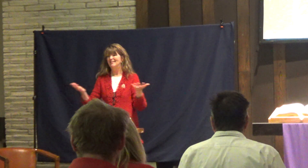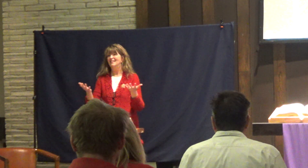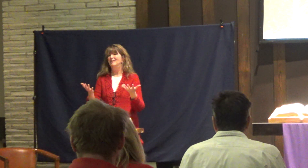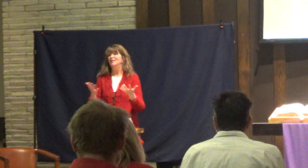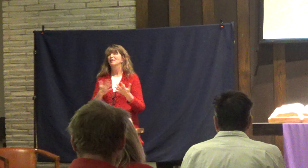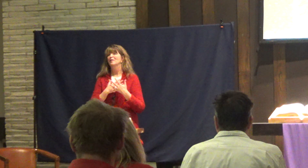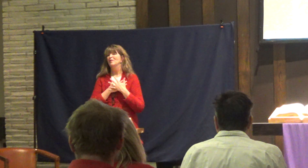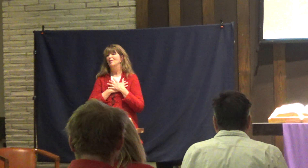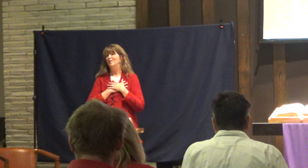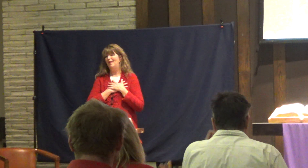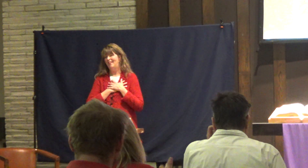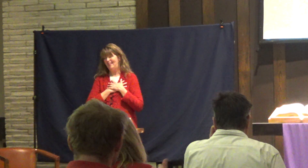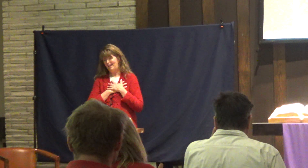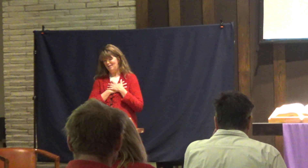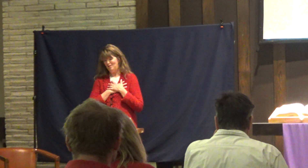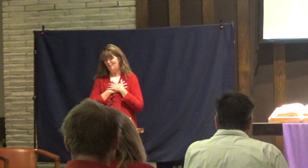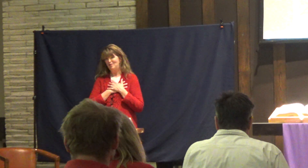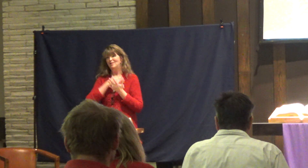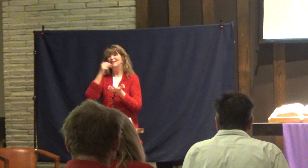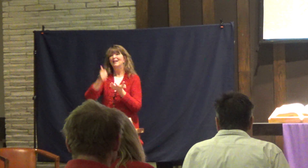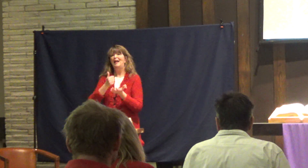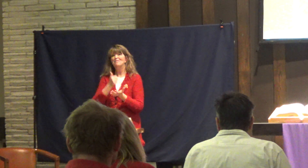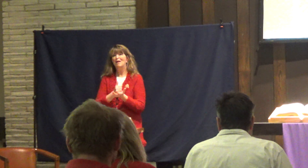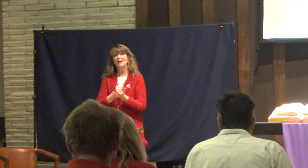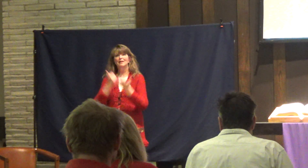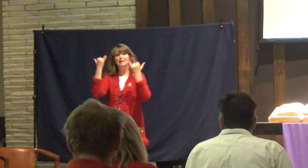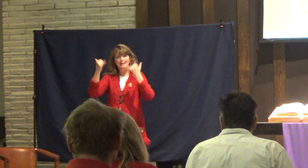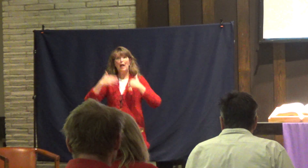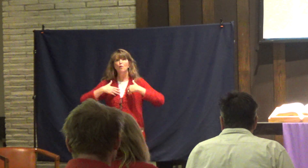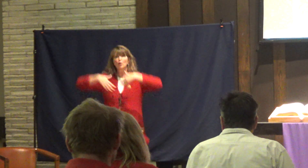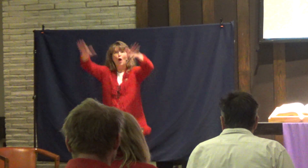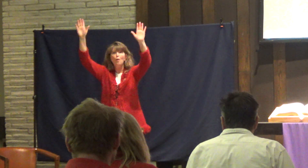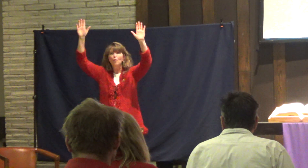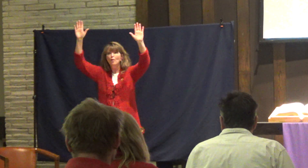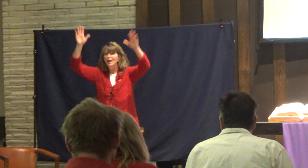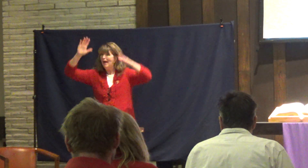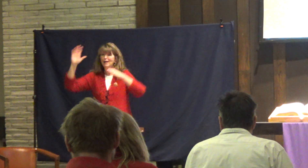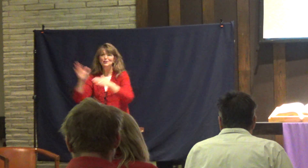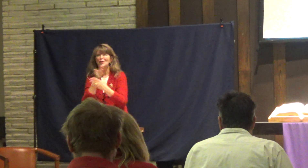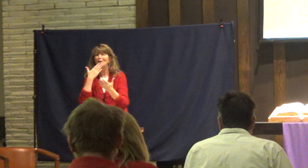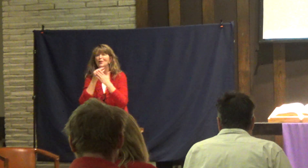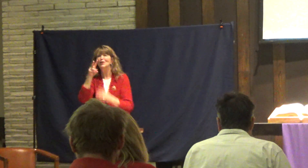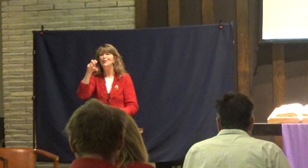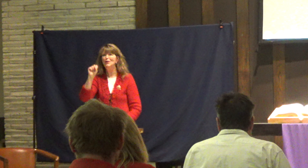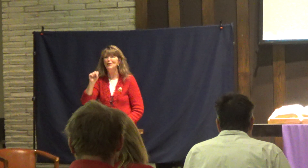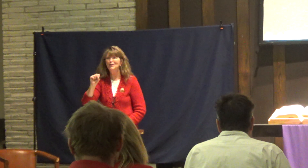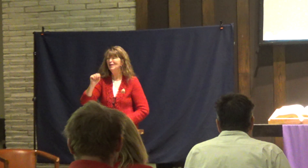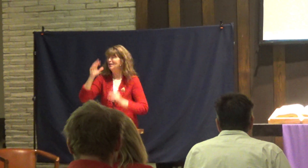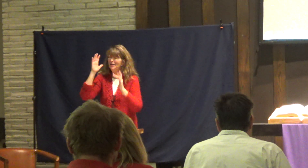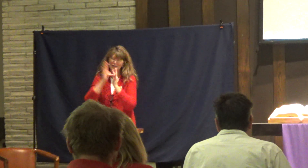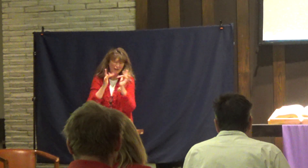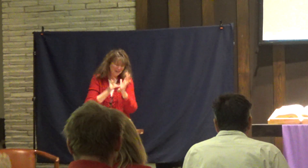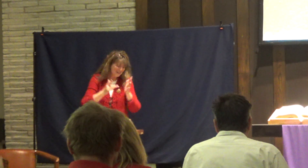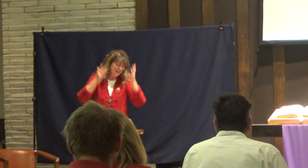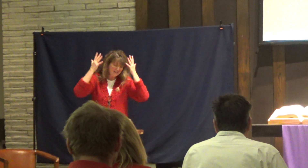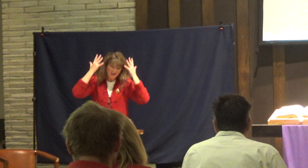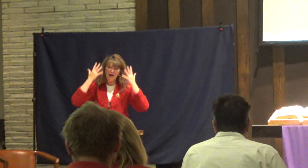you and also with you. Thank you. Amen. And now go and share the